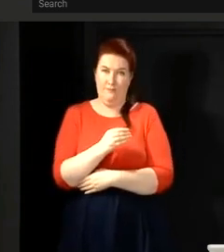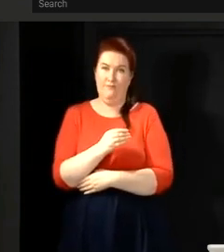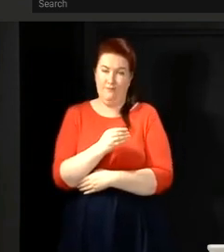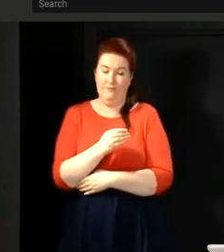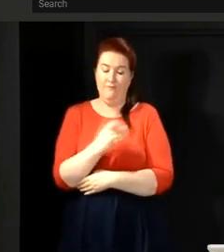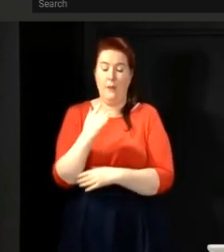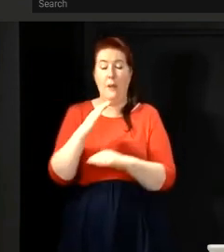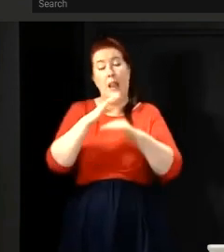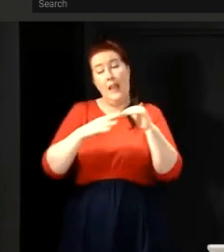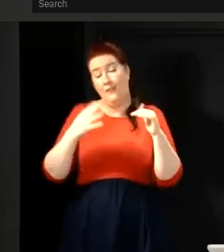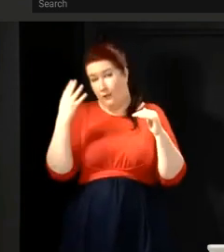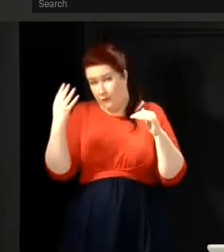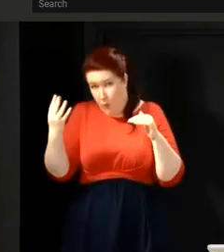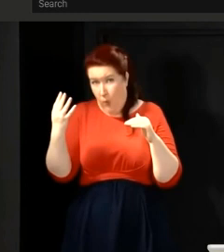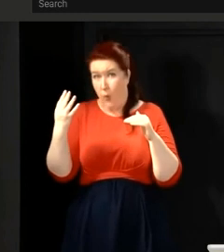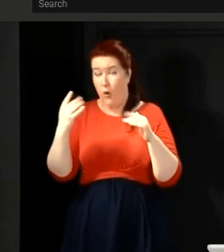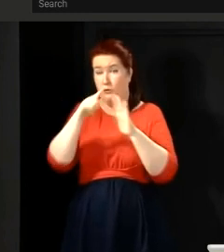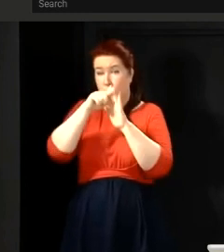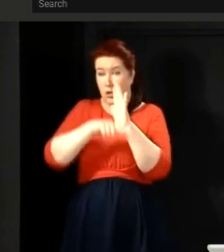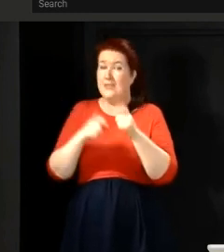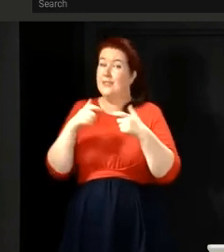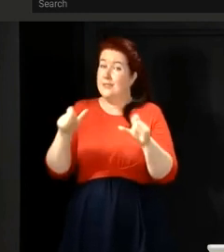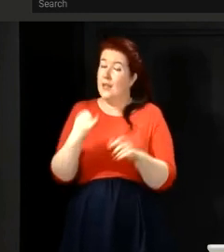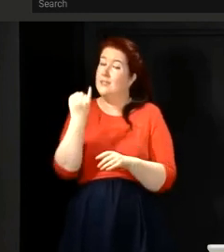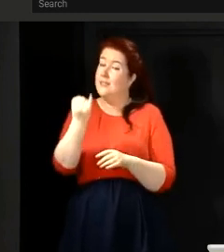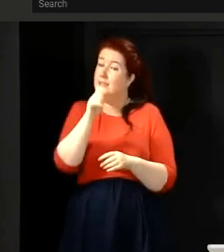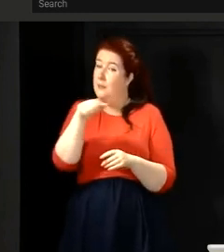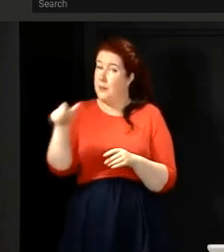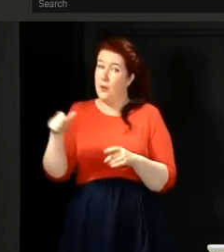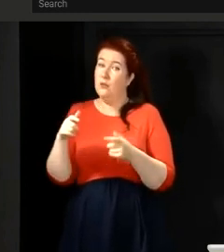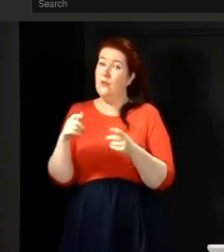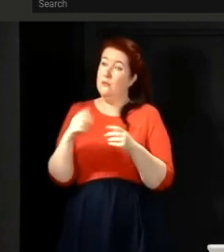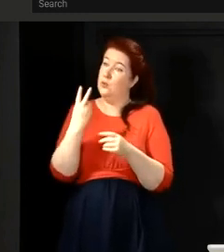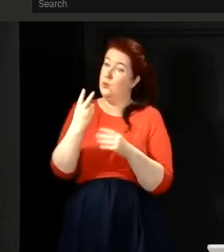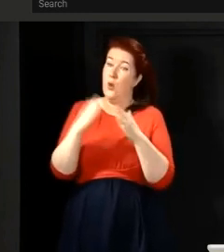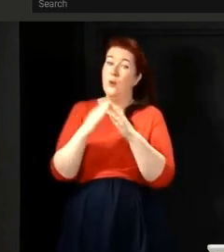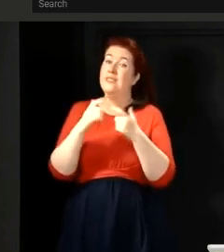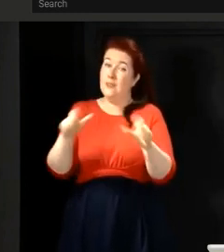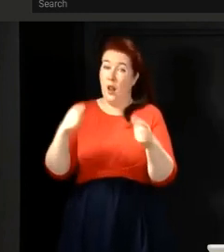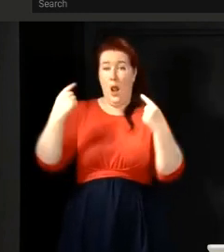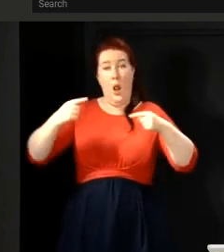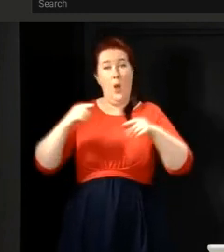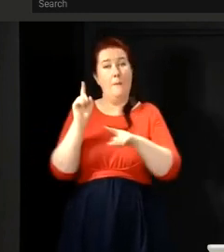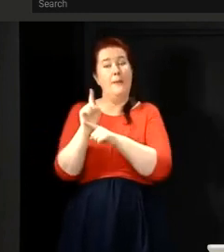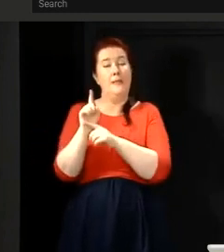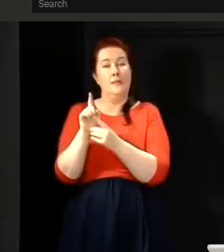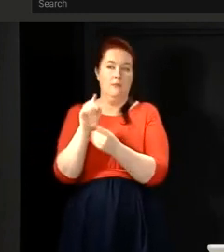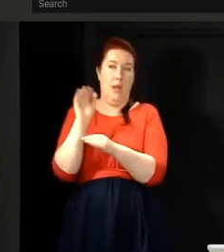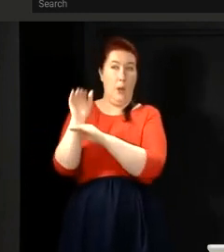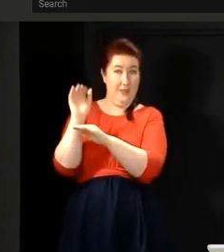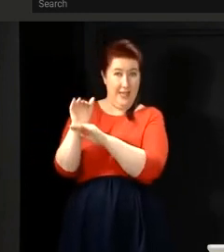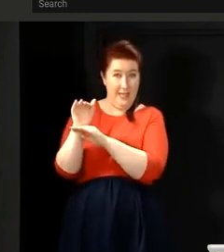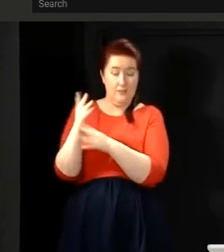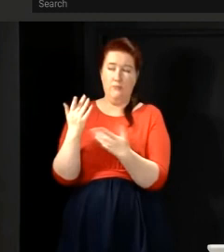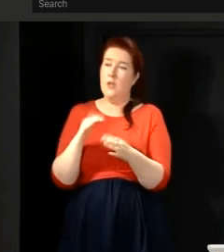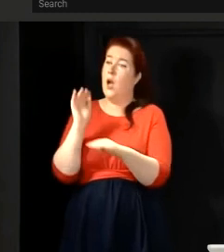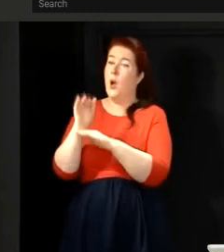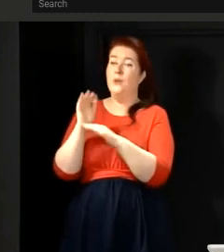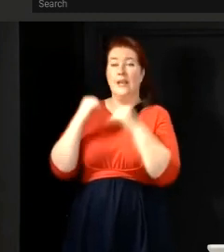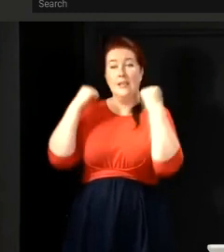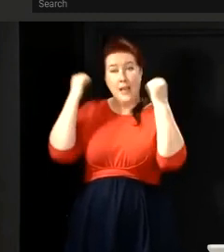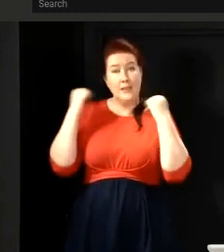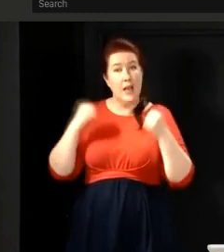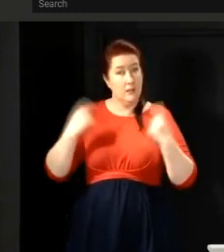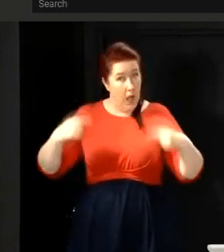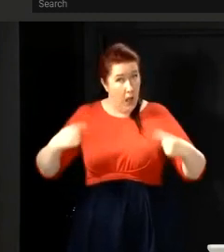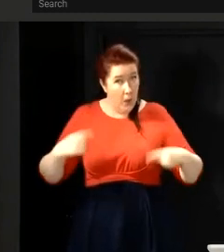even under level 4 restrictions, 6 people from up to 2 households could still meet outdoors. There would be no limit on outdoor exercise for